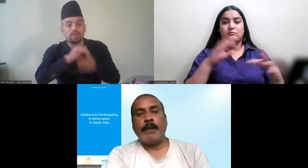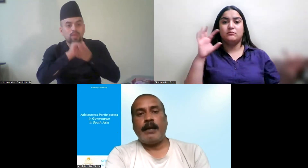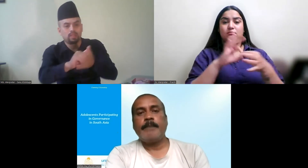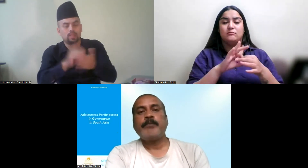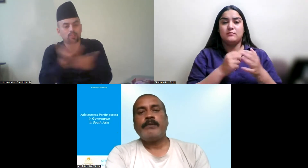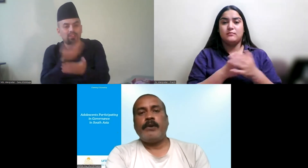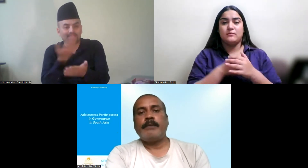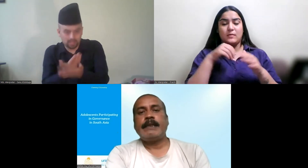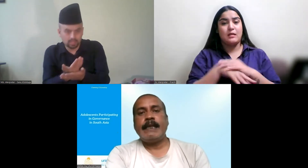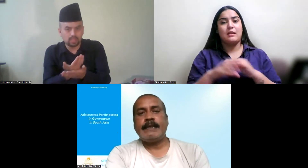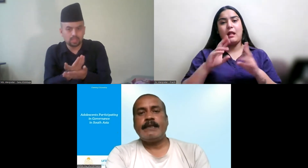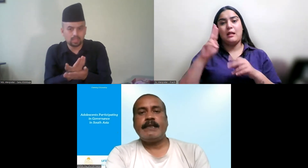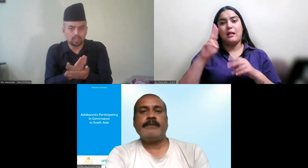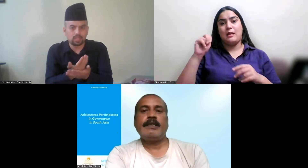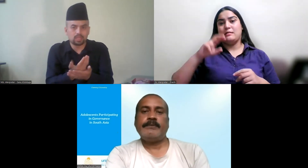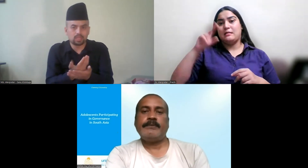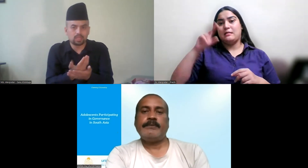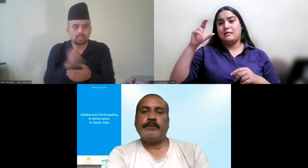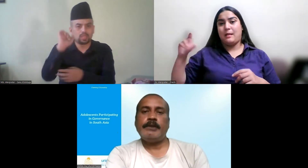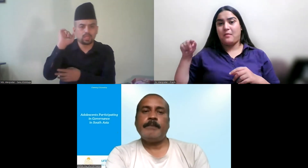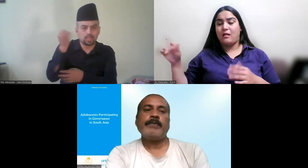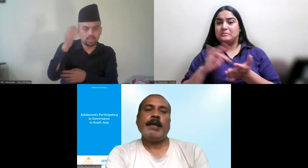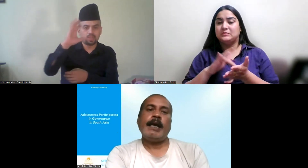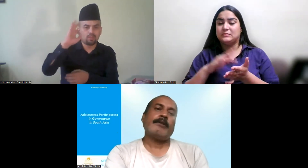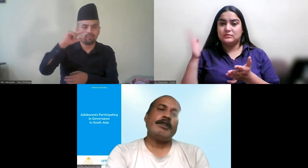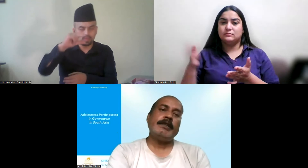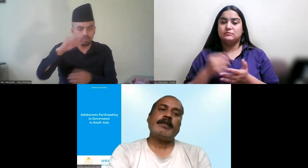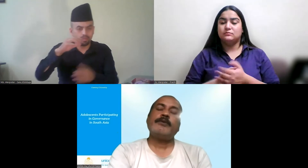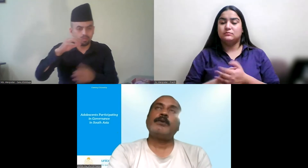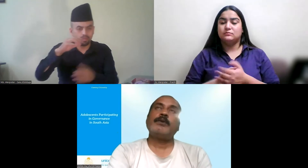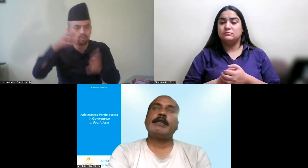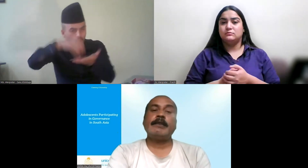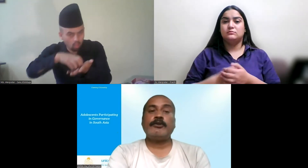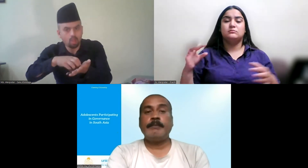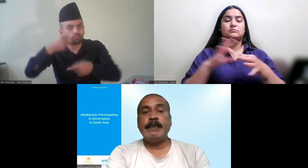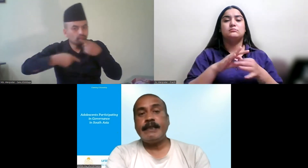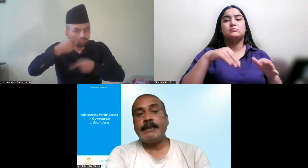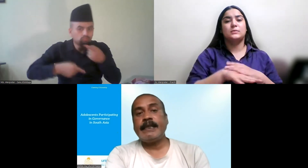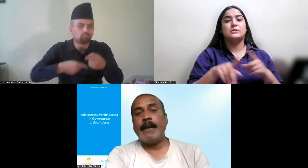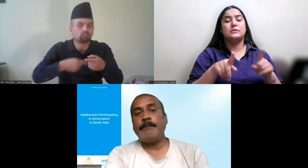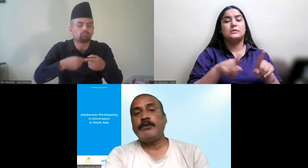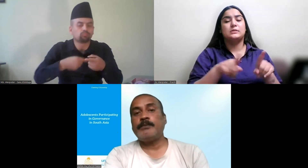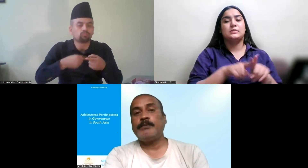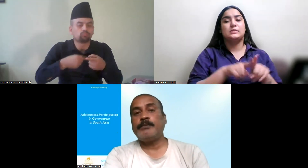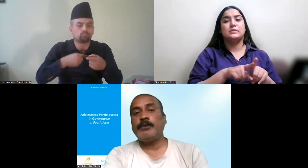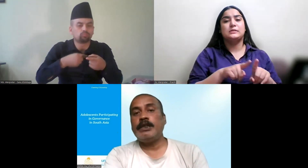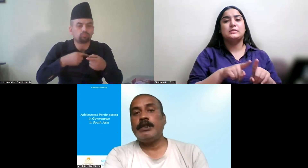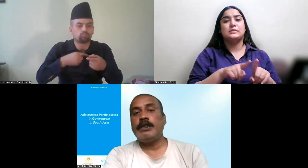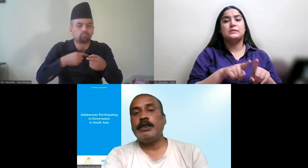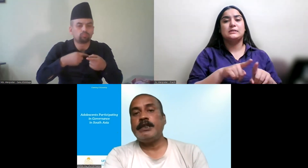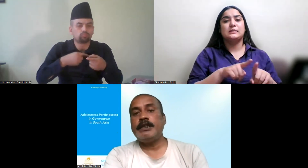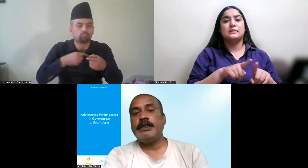in Nepal form National CFLG Forum and continuously working to bridging the gap between